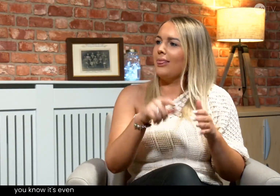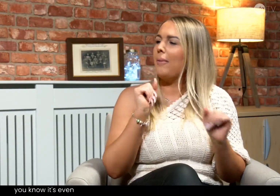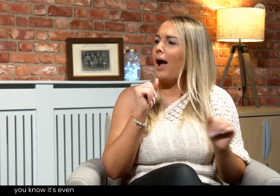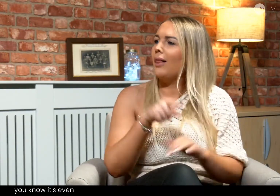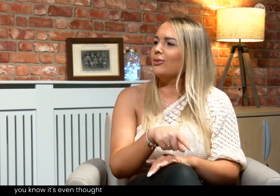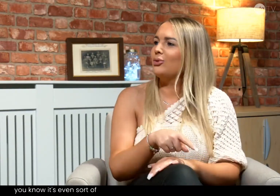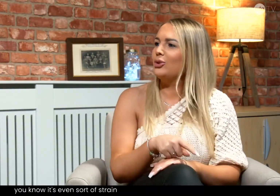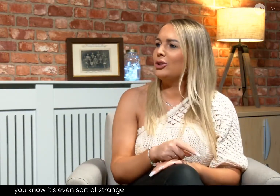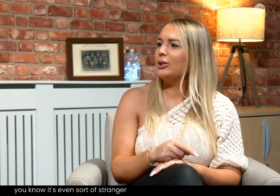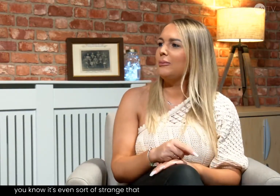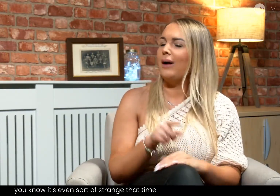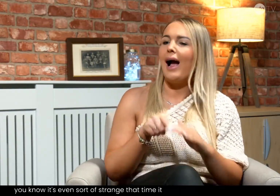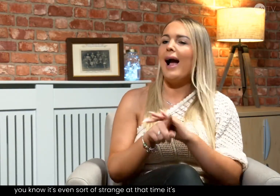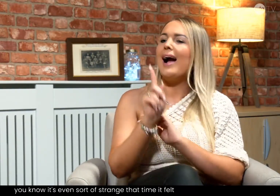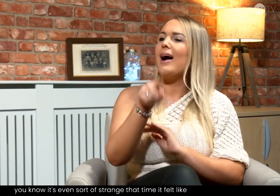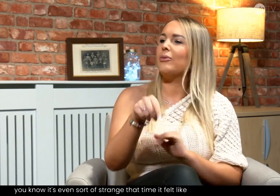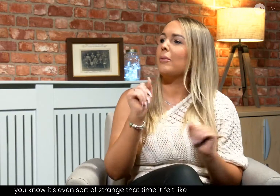It felt like a woman when I was in the bathroom.